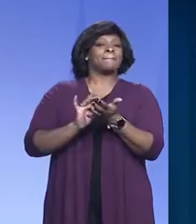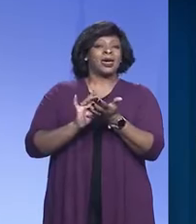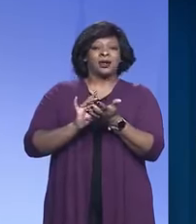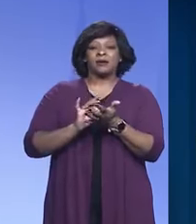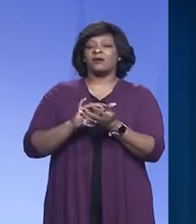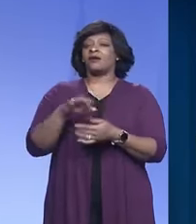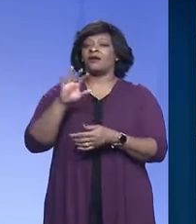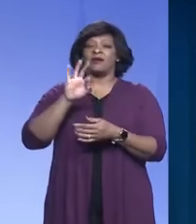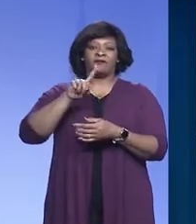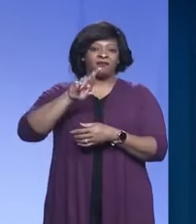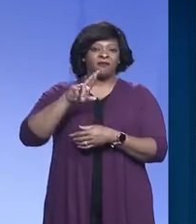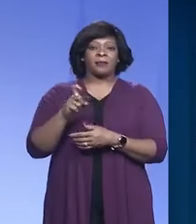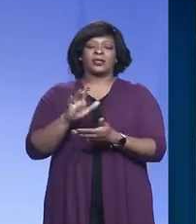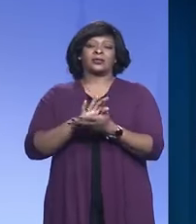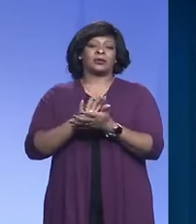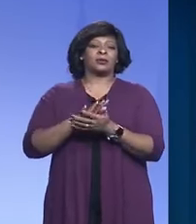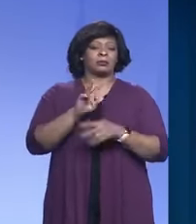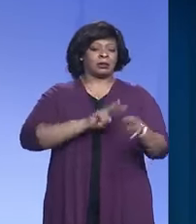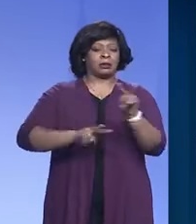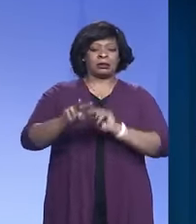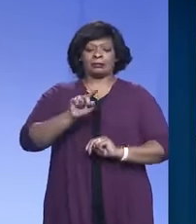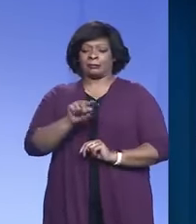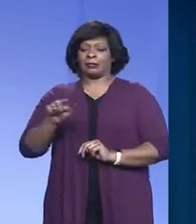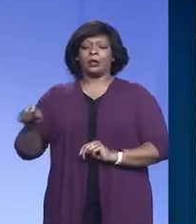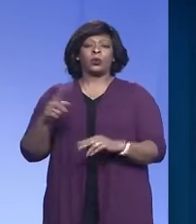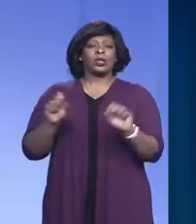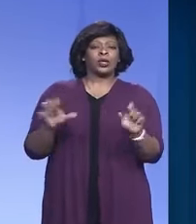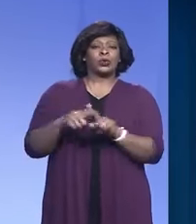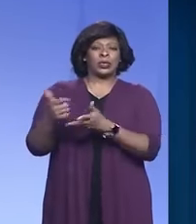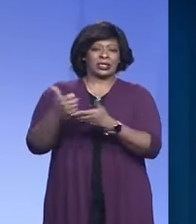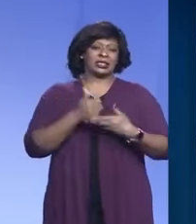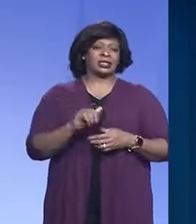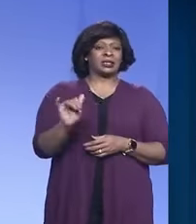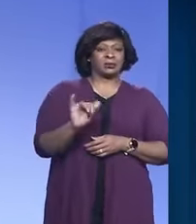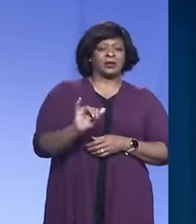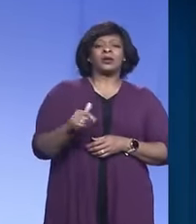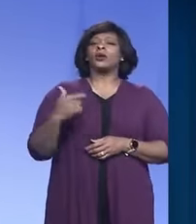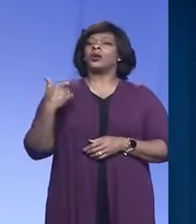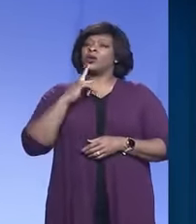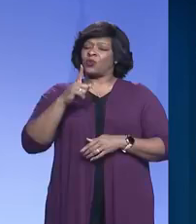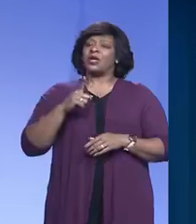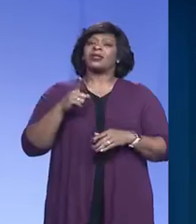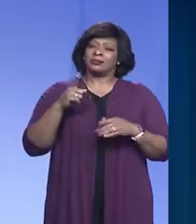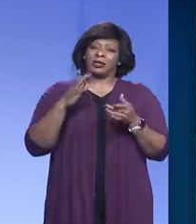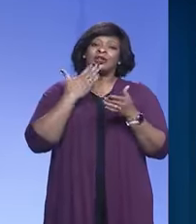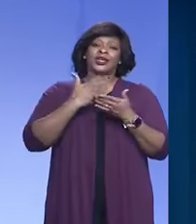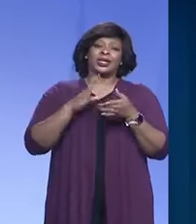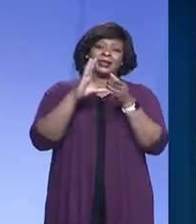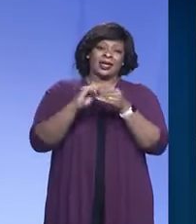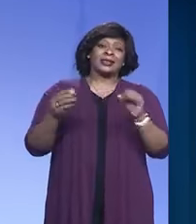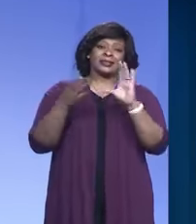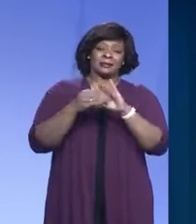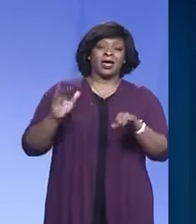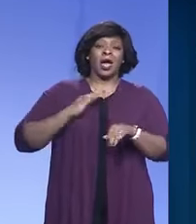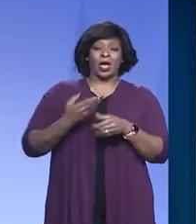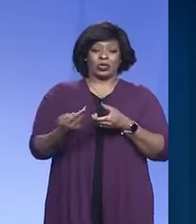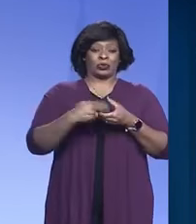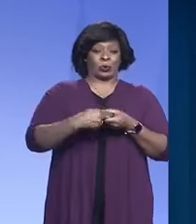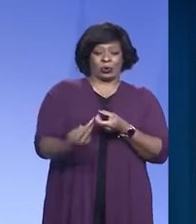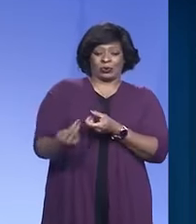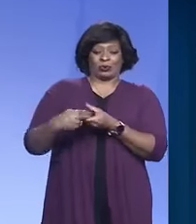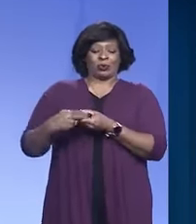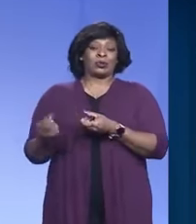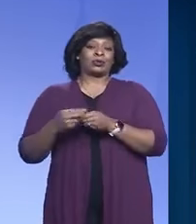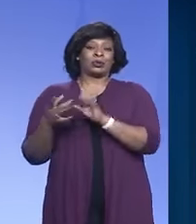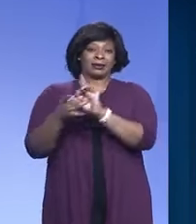all looking at what they can do to be of assistance as well. So it's really a testament, again, of our joint efforts